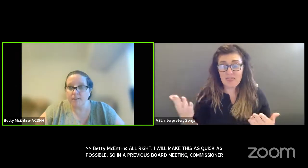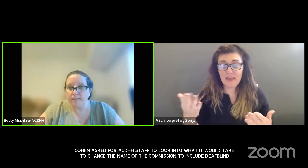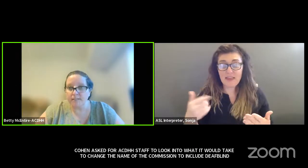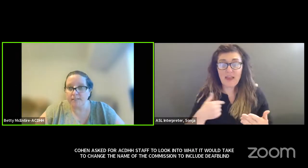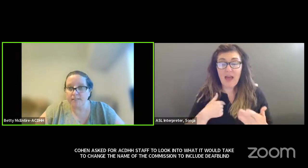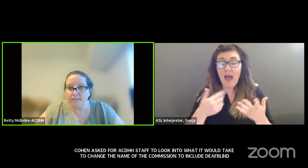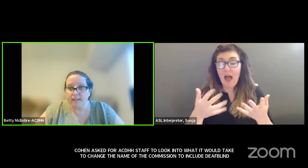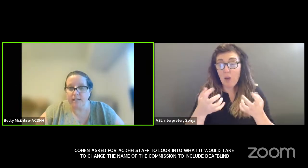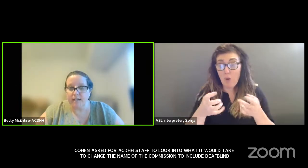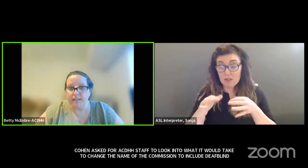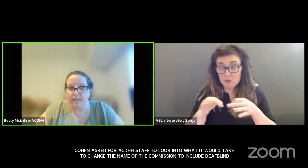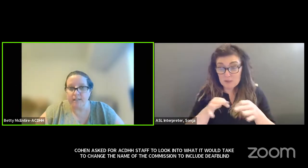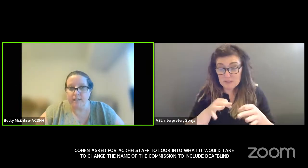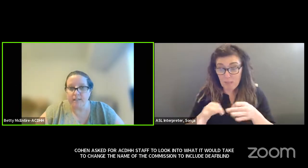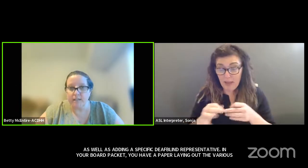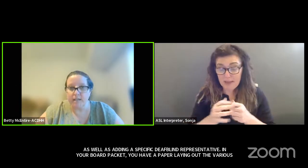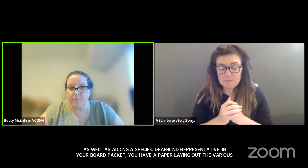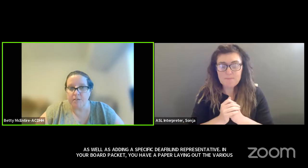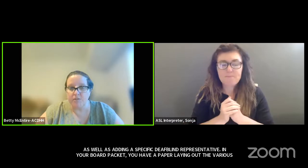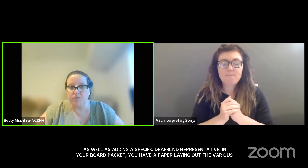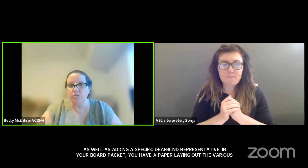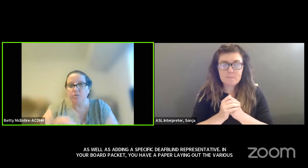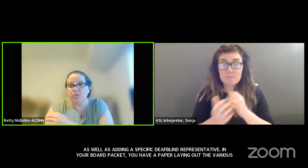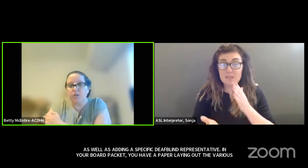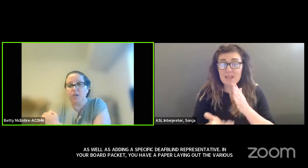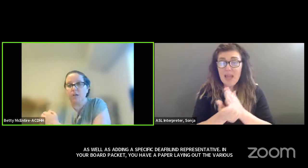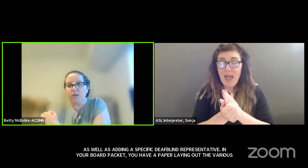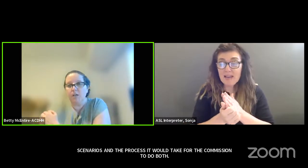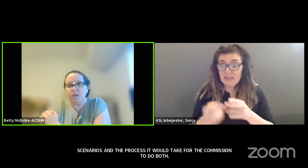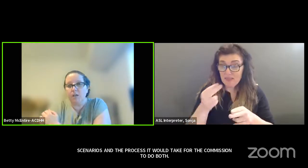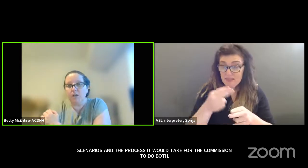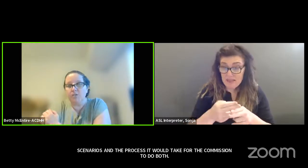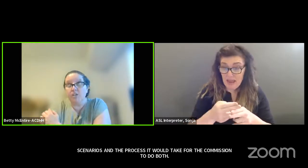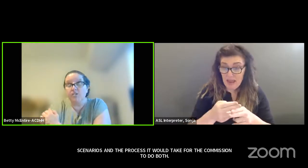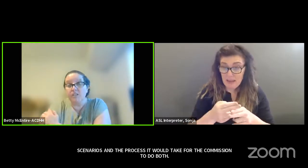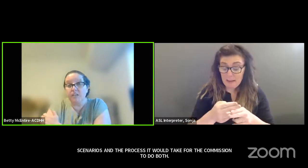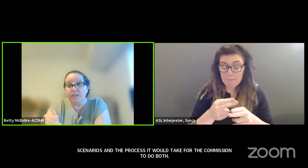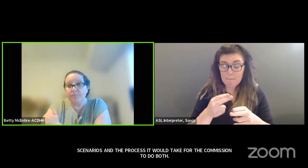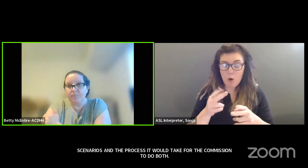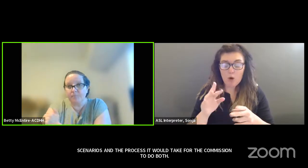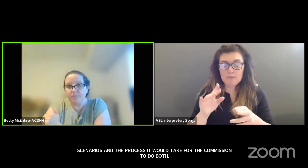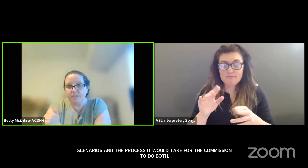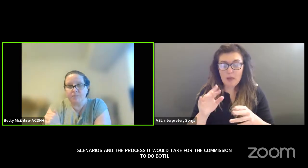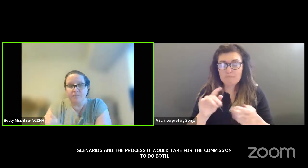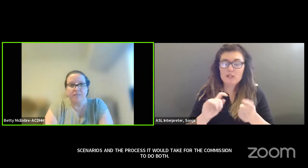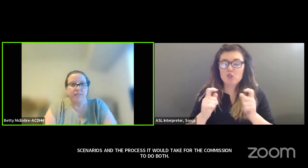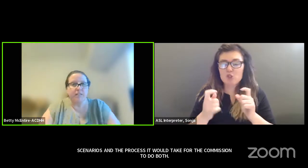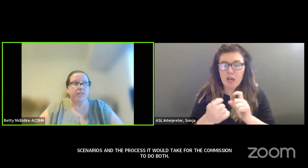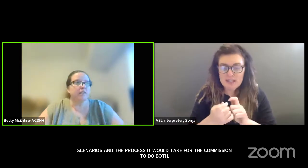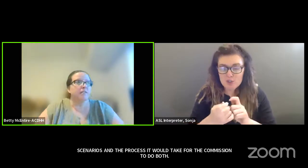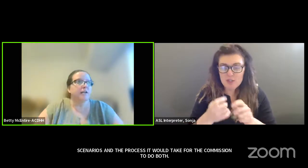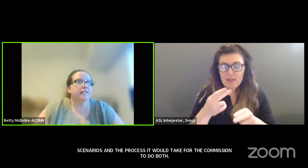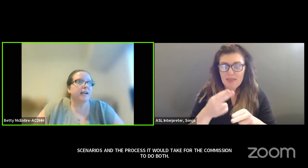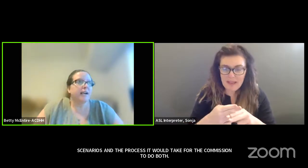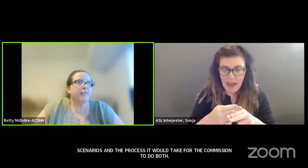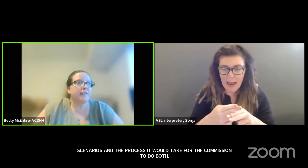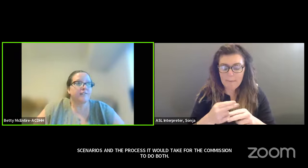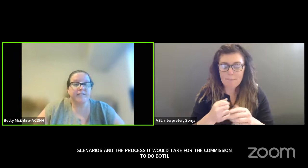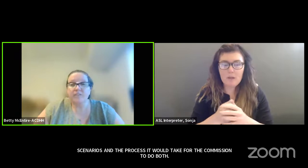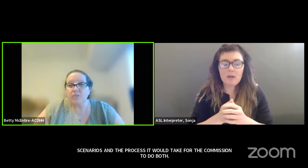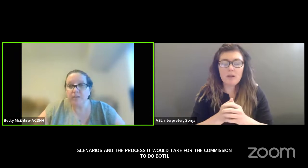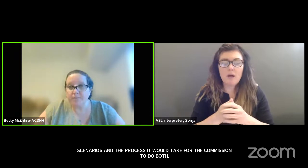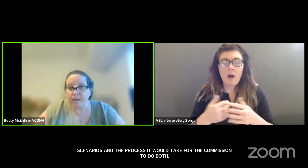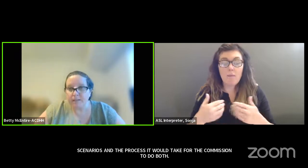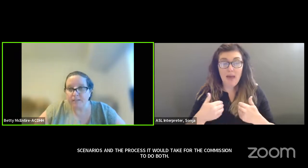this process is that adding the name to changing the name specifically does have